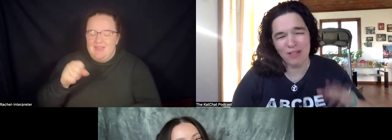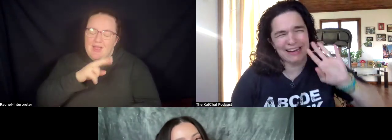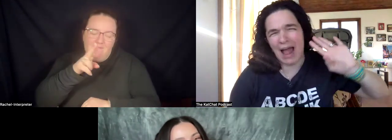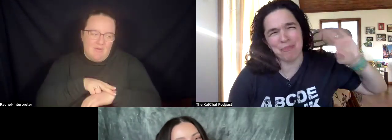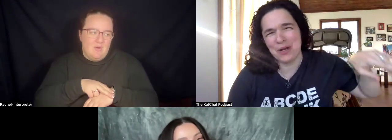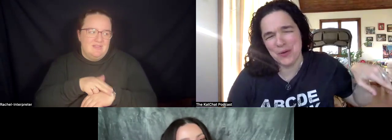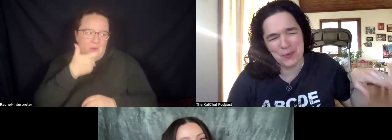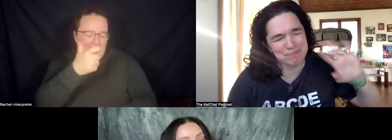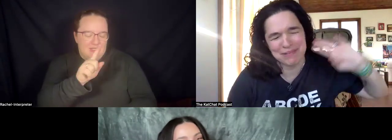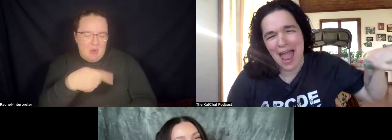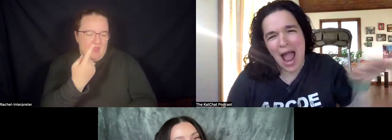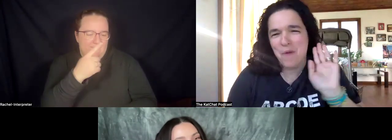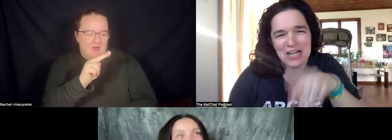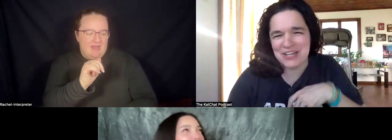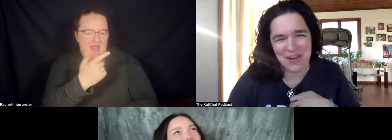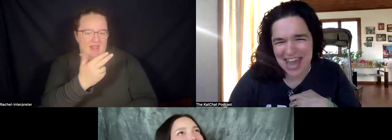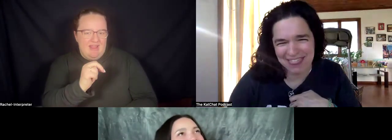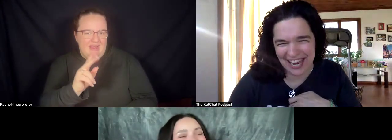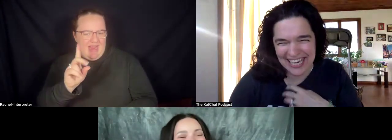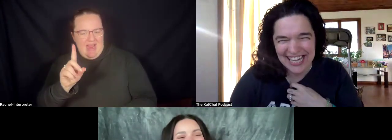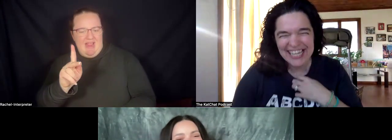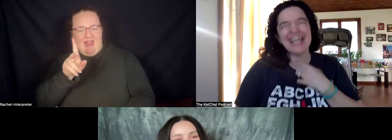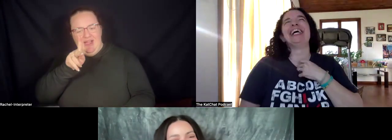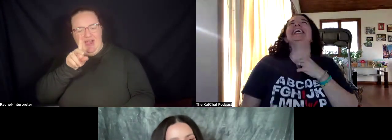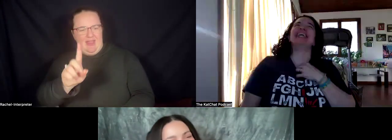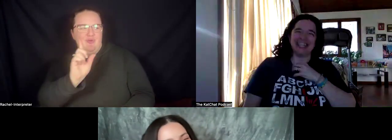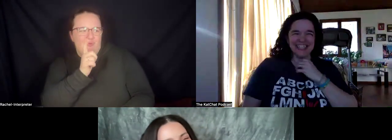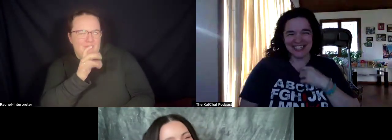Nathan, only Kathryn who. I'm Yeah, watching who? for Nathan.